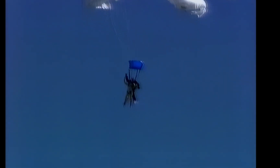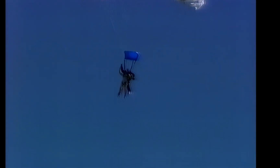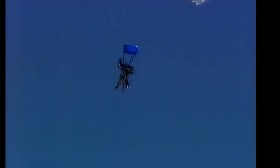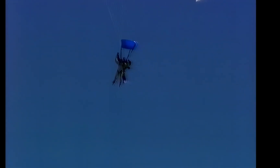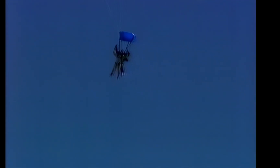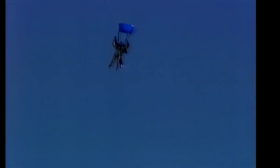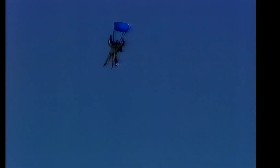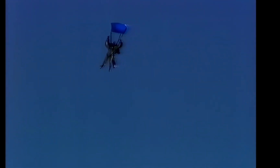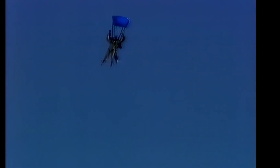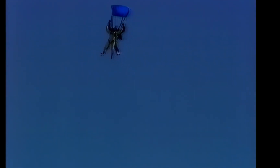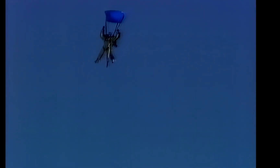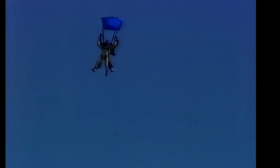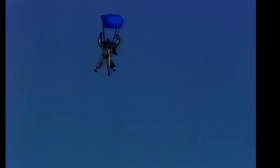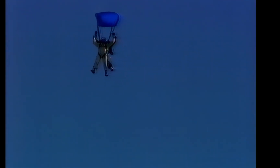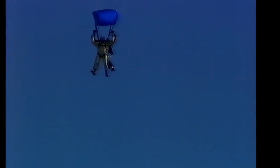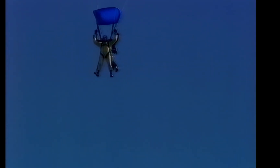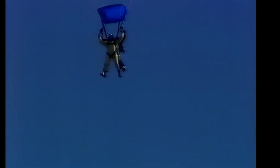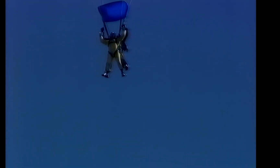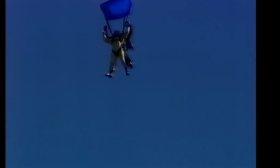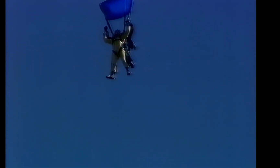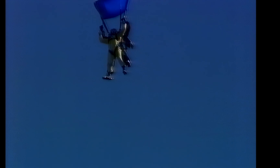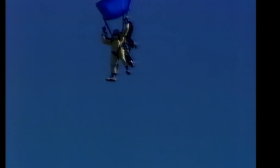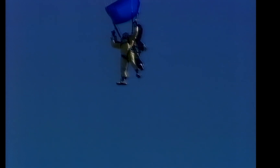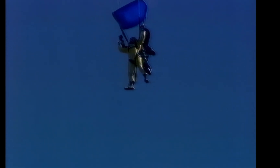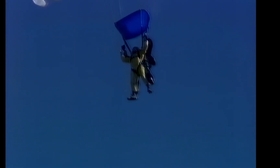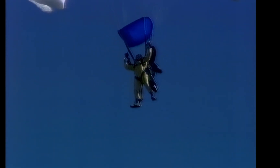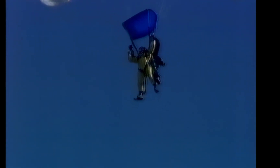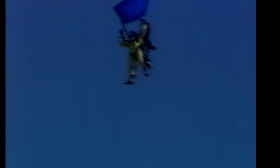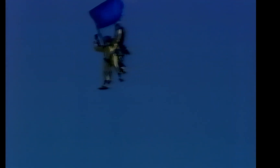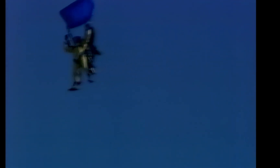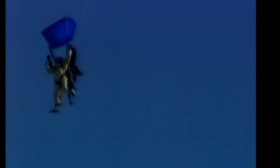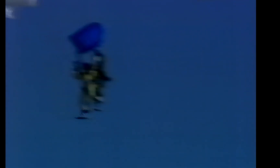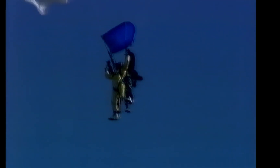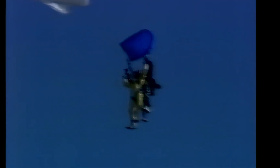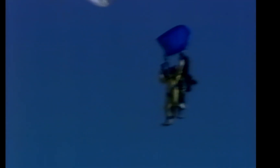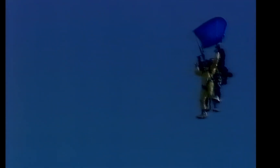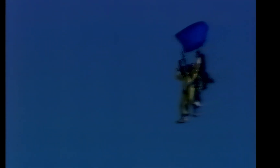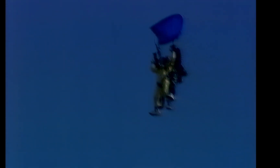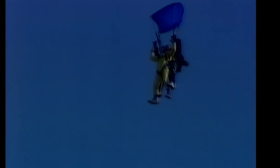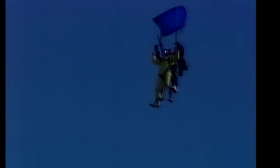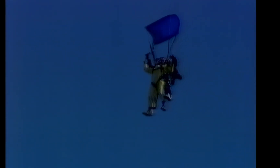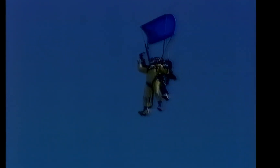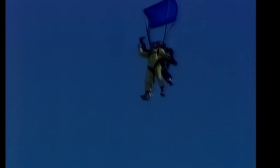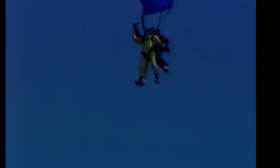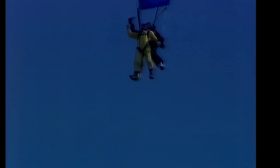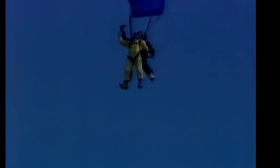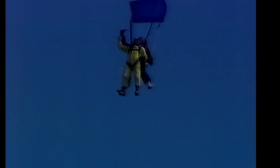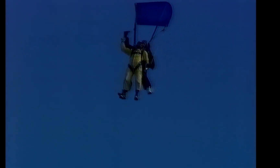Don't look out before you. You know it's a long way down. I'll make it safer for